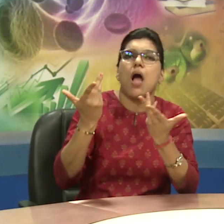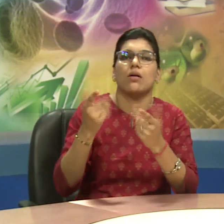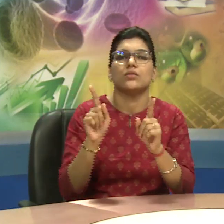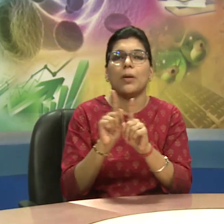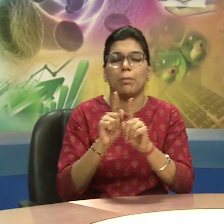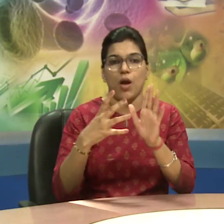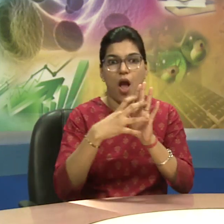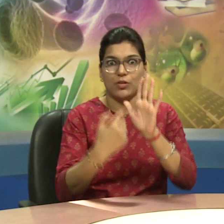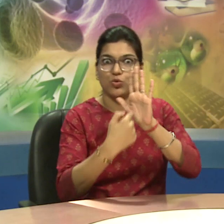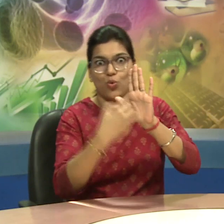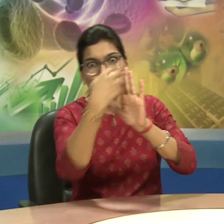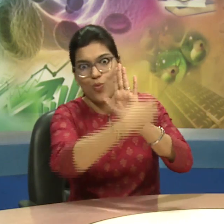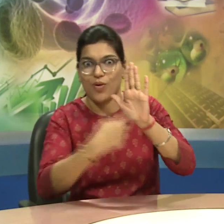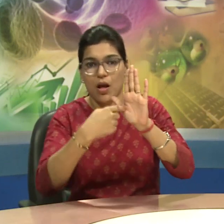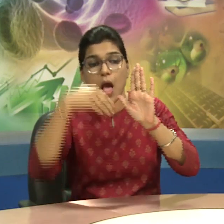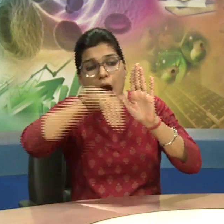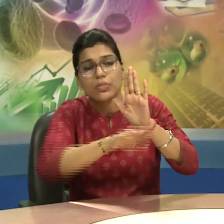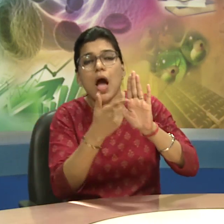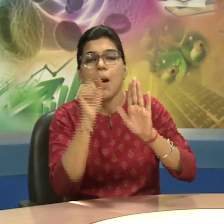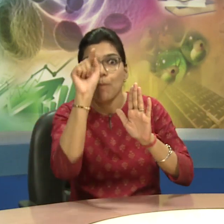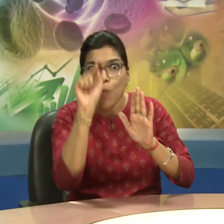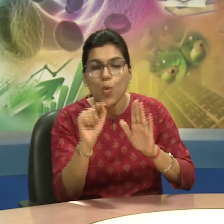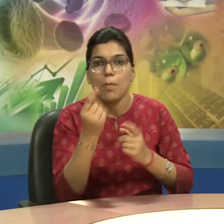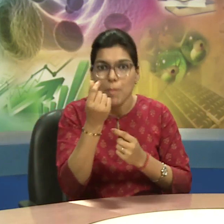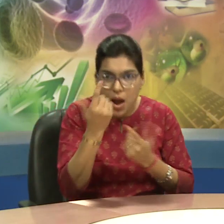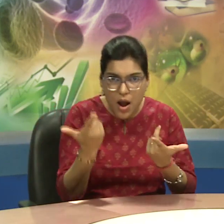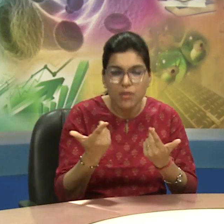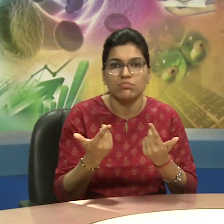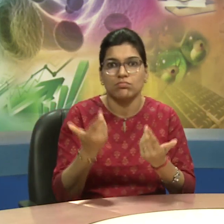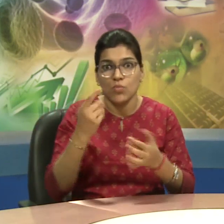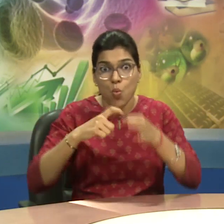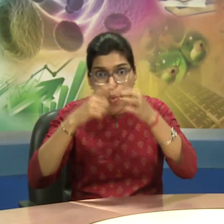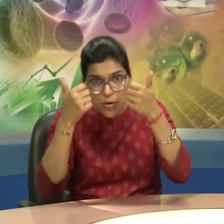on production and marketing